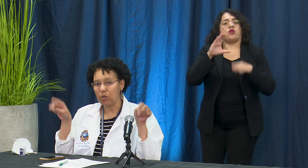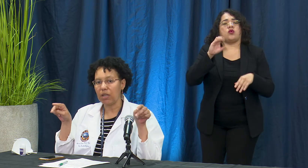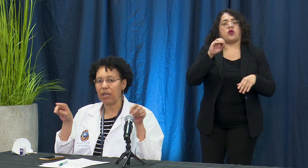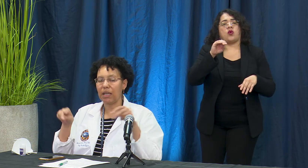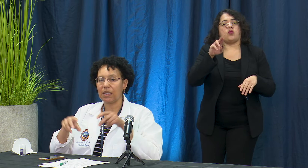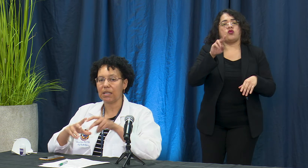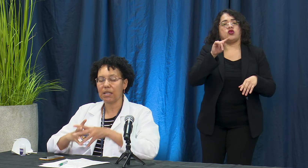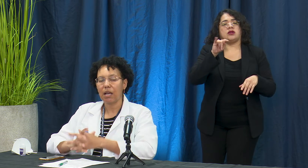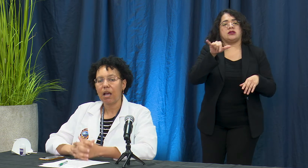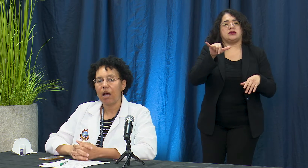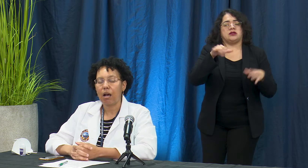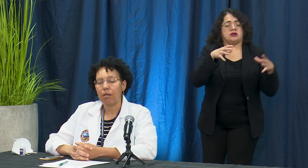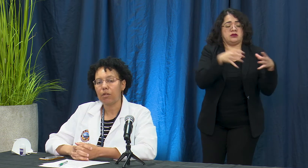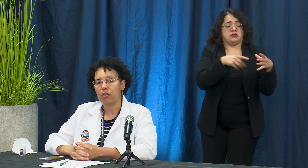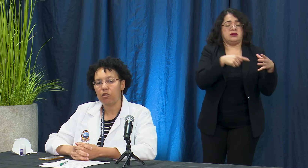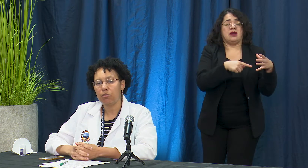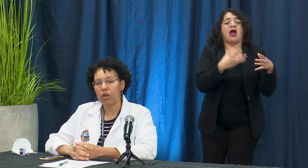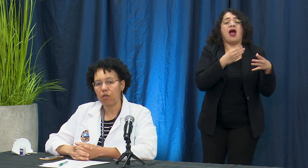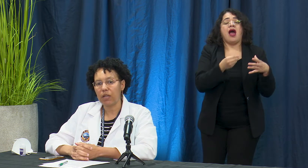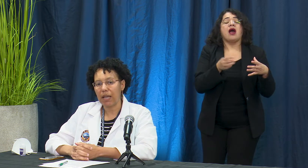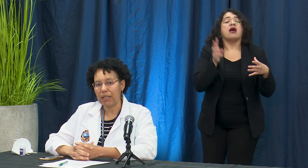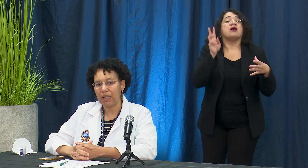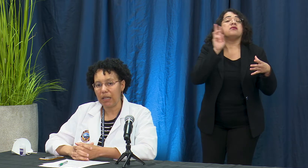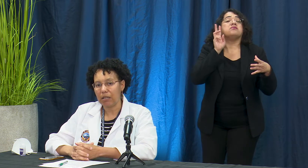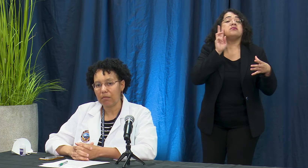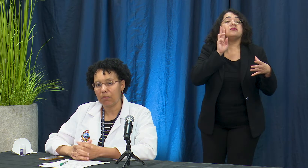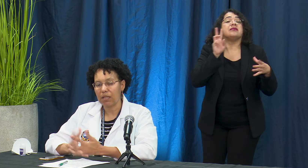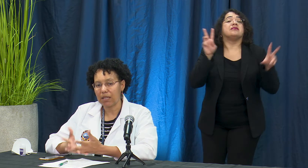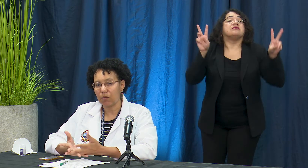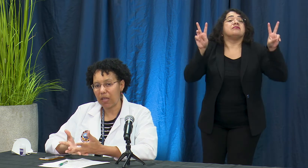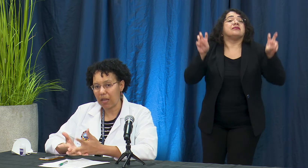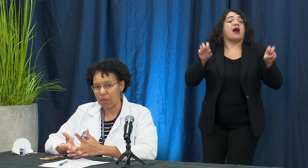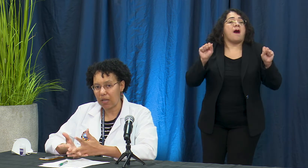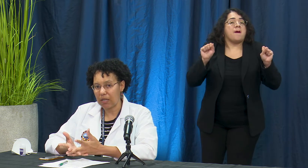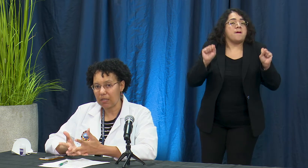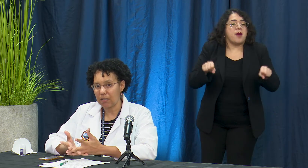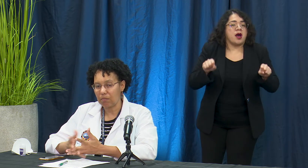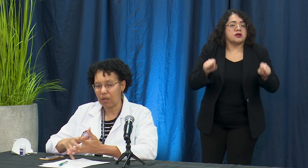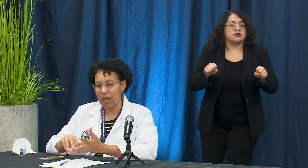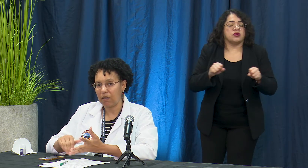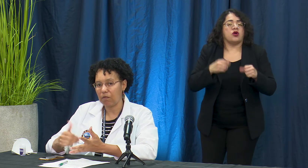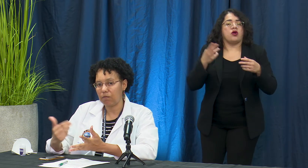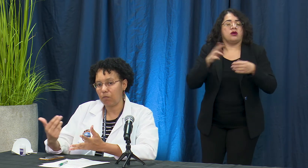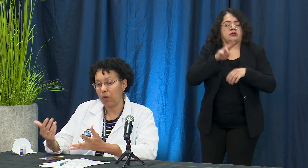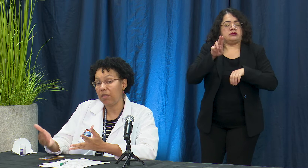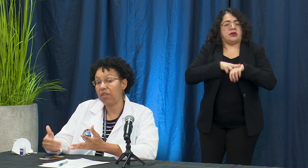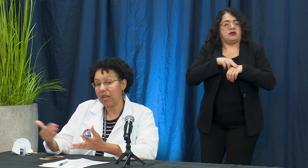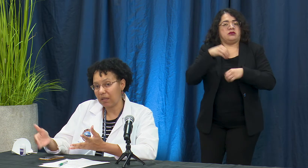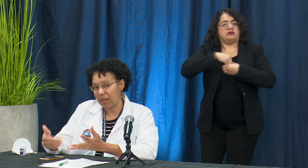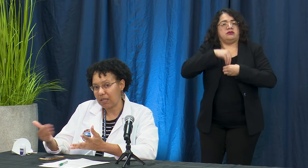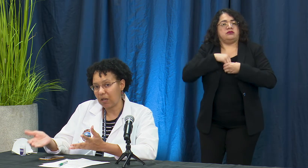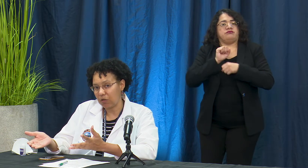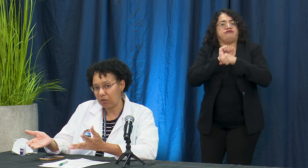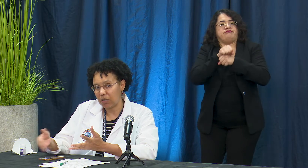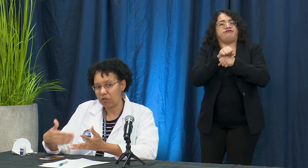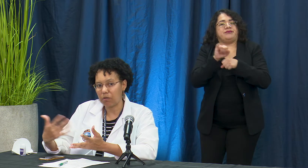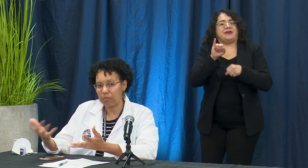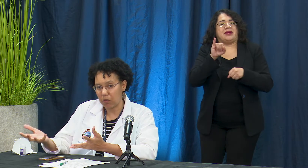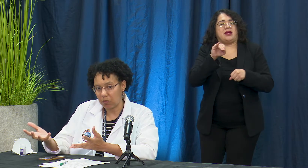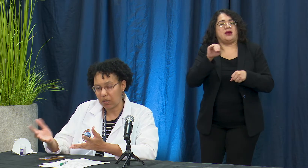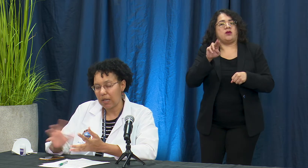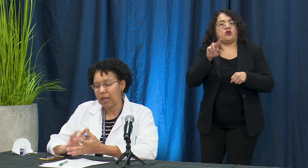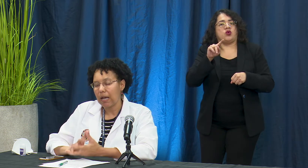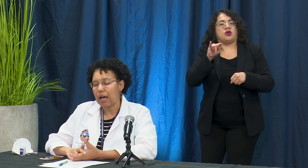possible immunity is to COVID-19, because that's what the antibodies we think they tell you that